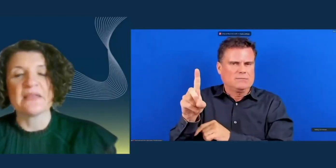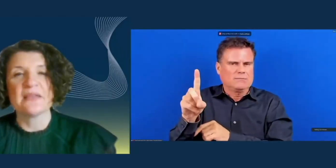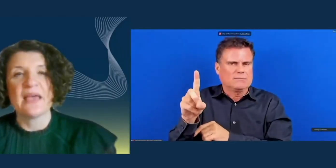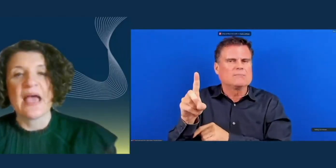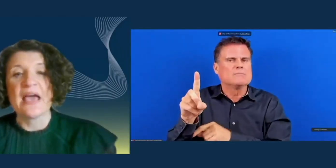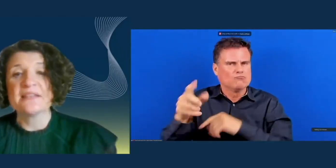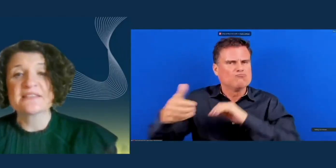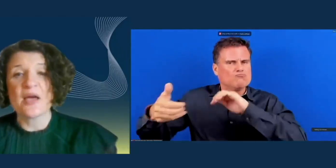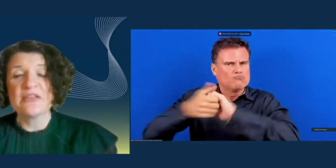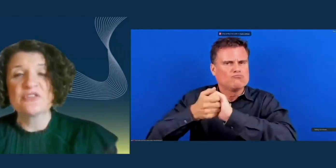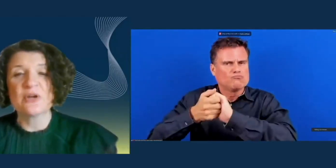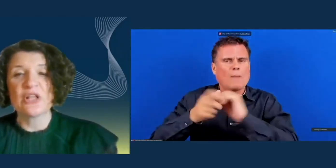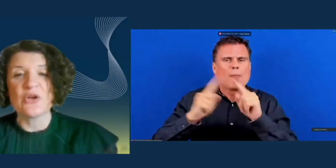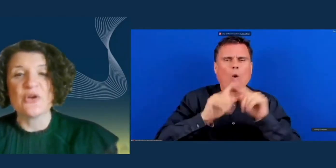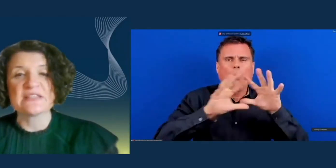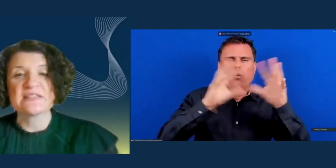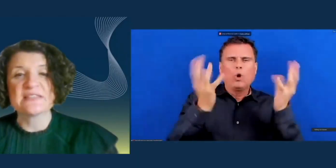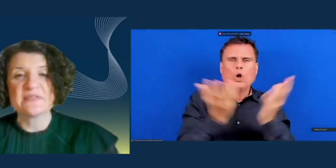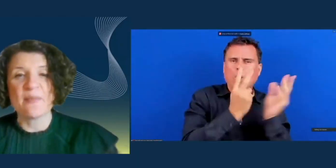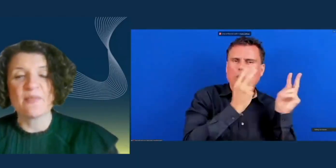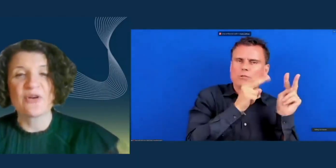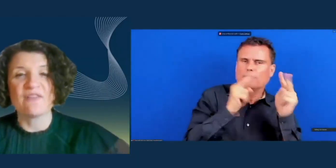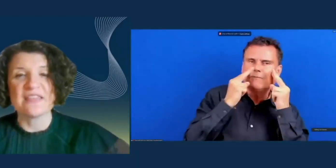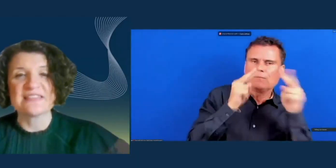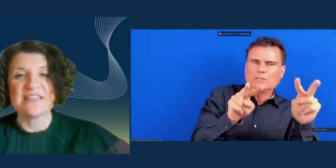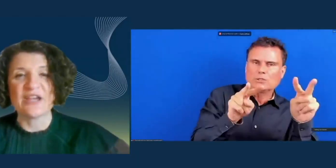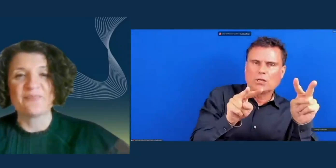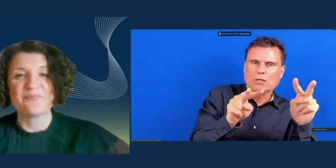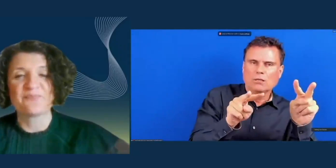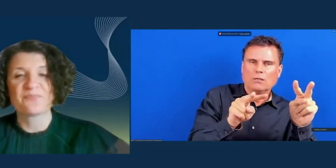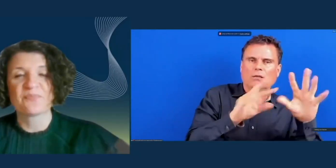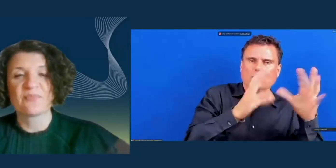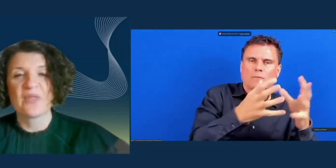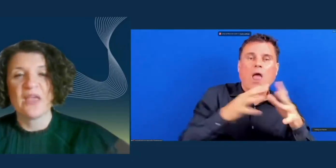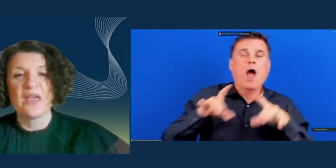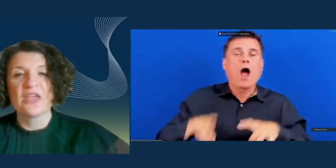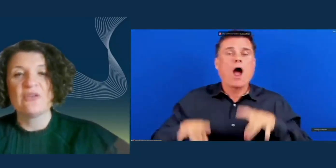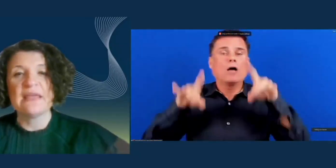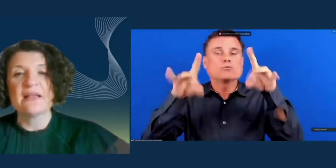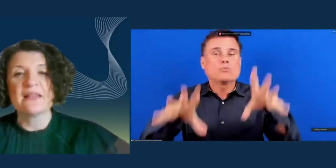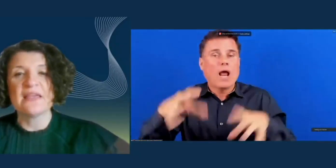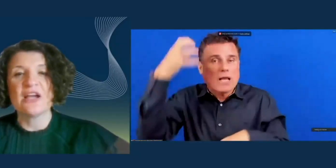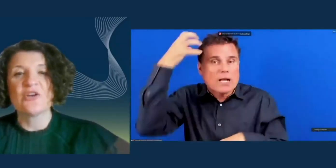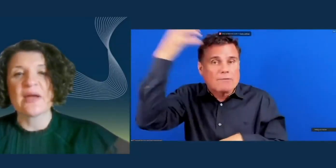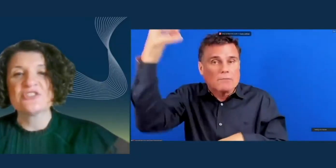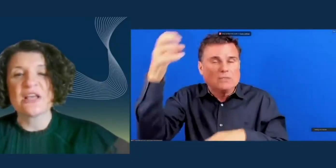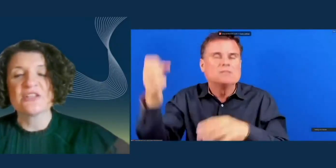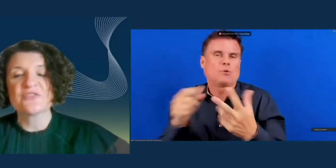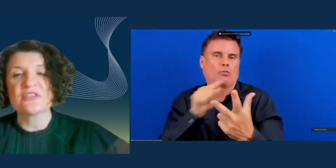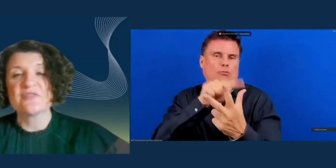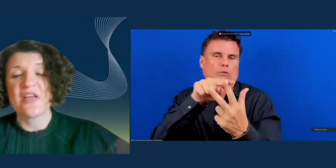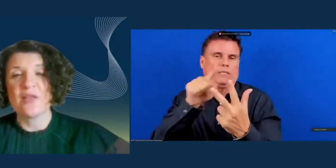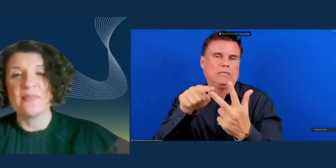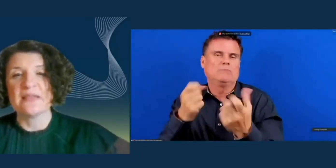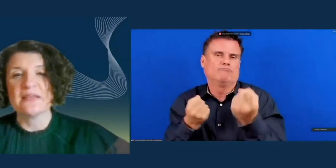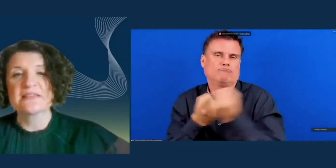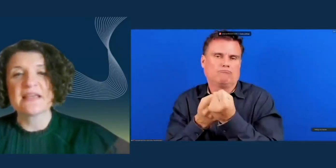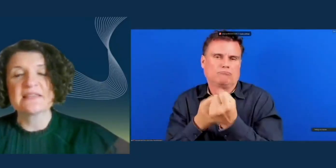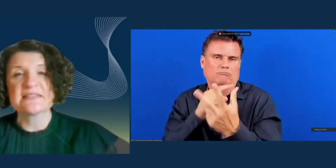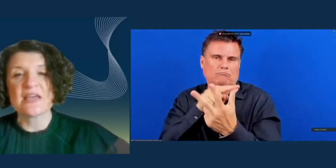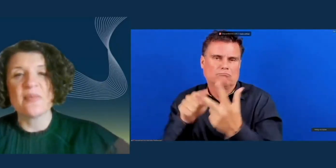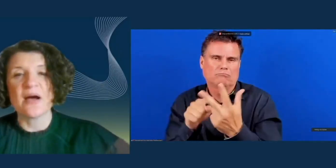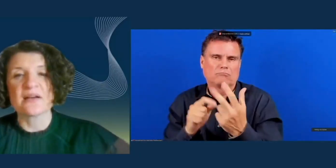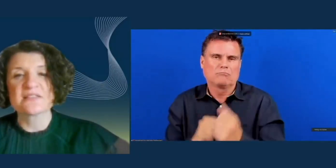government, and it's coming to a close in September of this year. Uniquely, a Grand Challenge for Development is